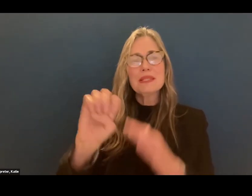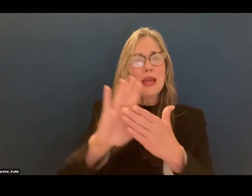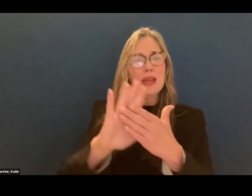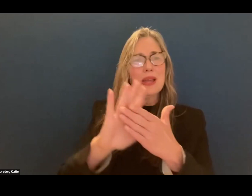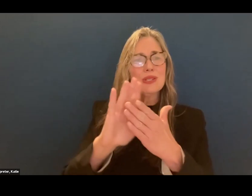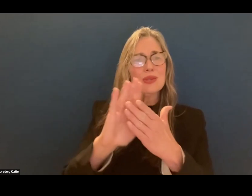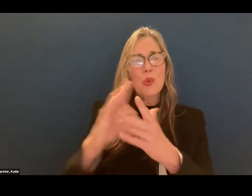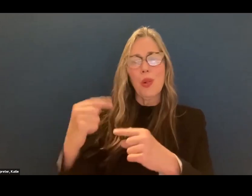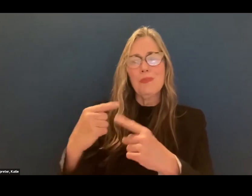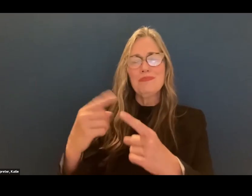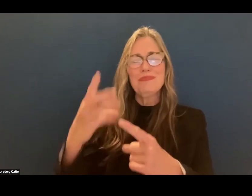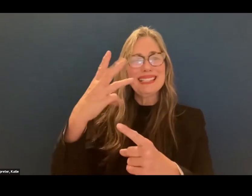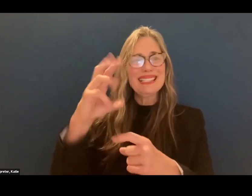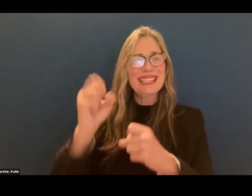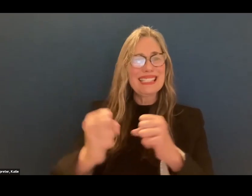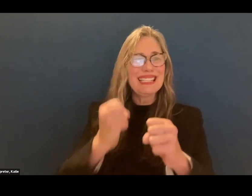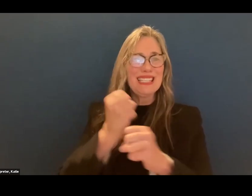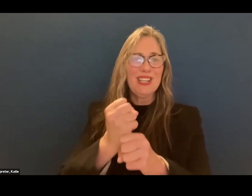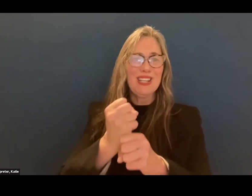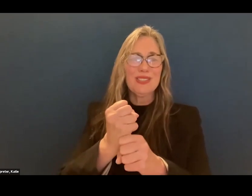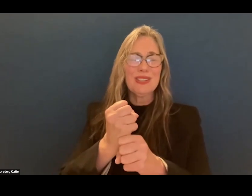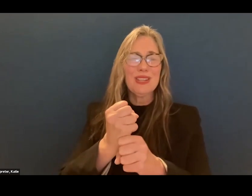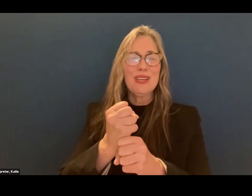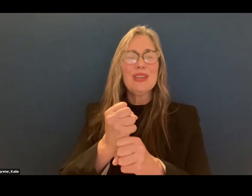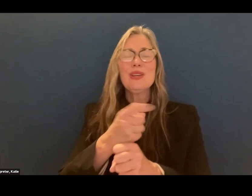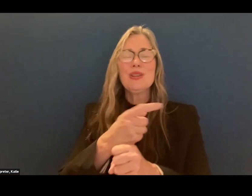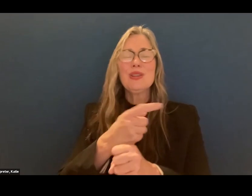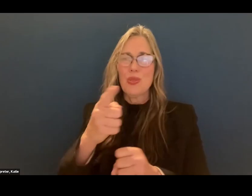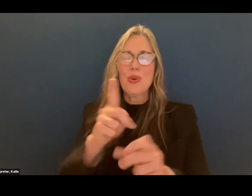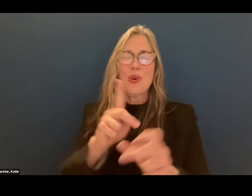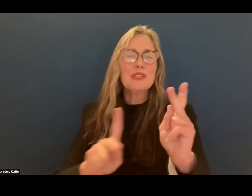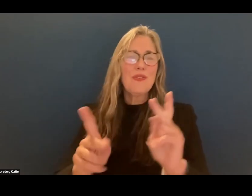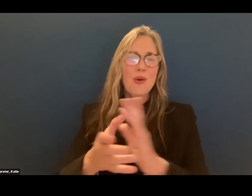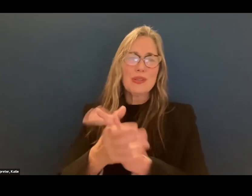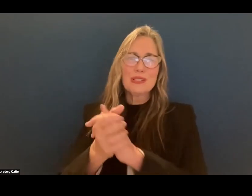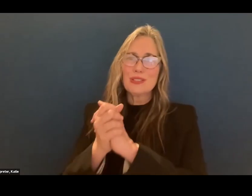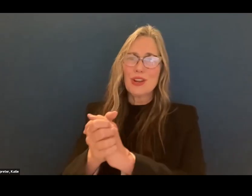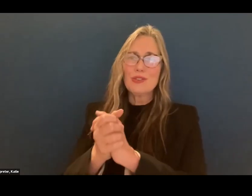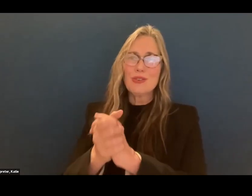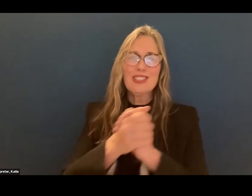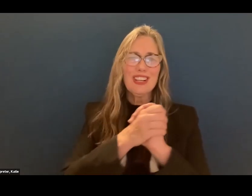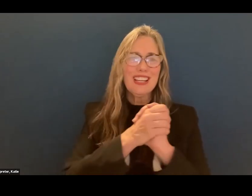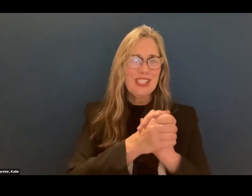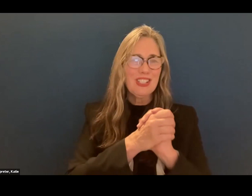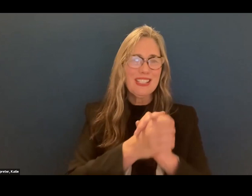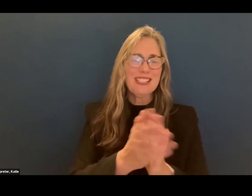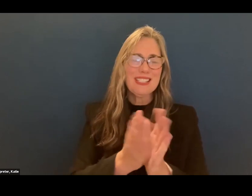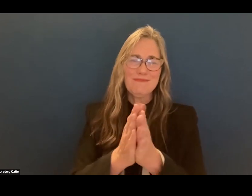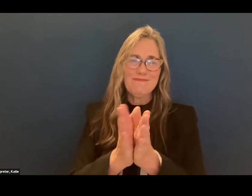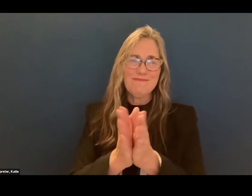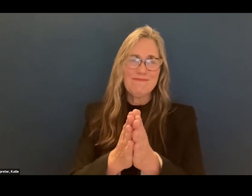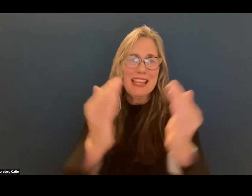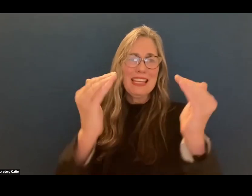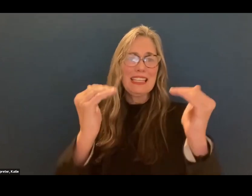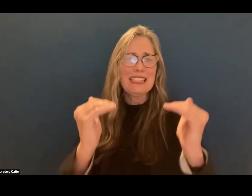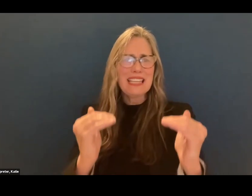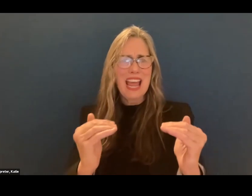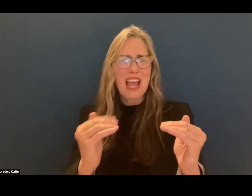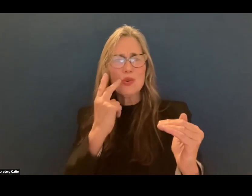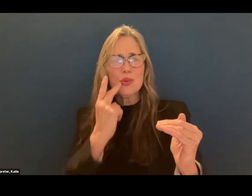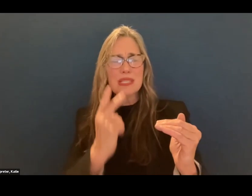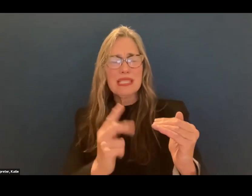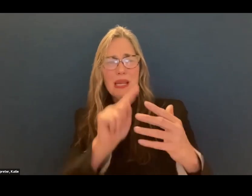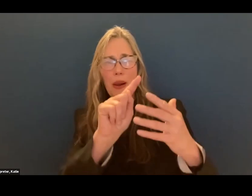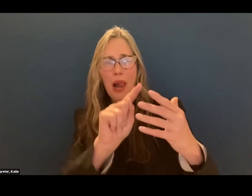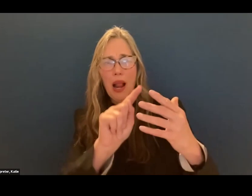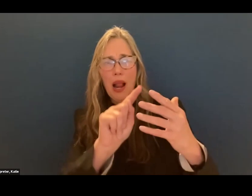Congratulations to those folks. And then I also wanted to move down the list just a little ways